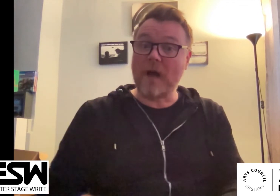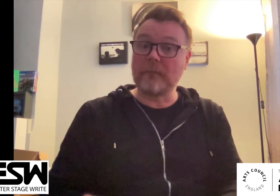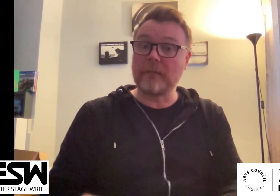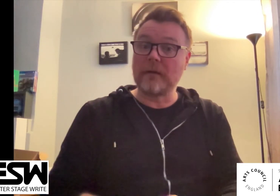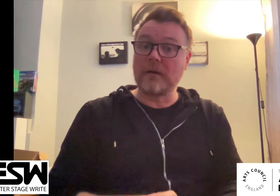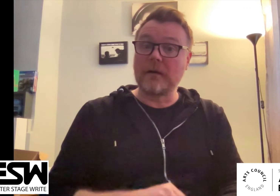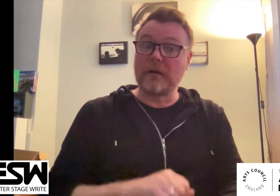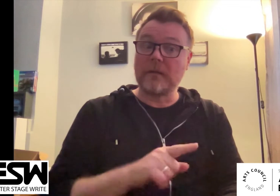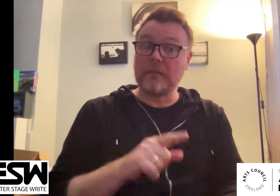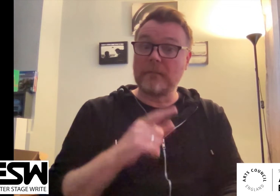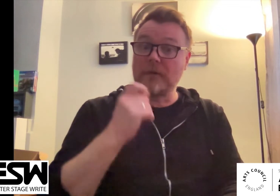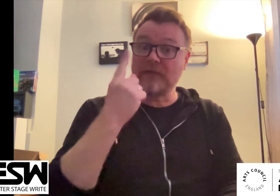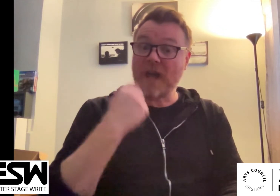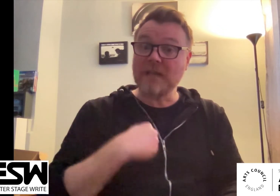arrives at the bad landowner's farm.